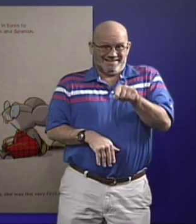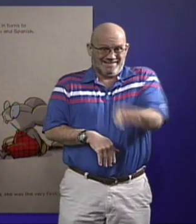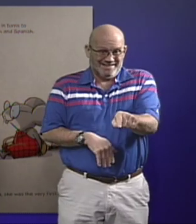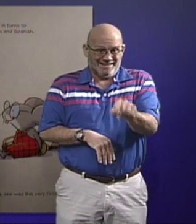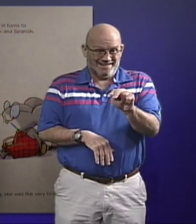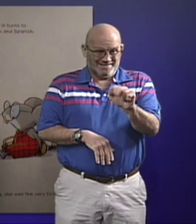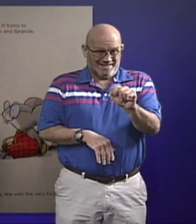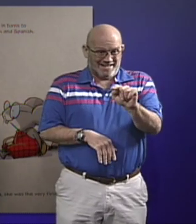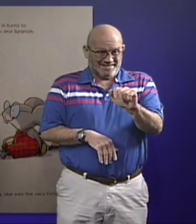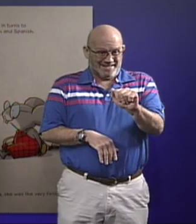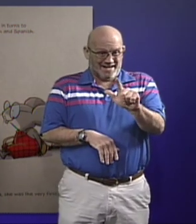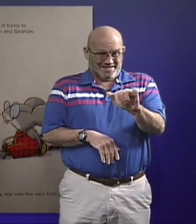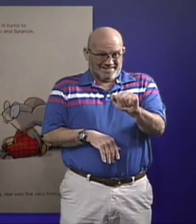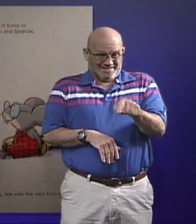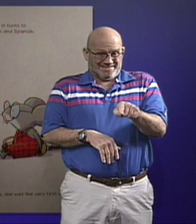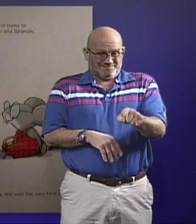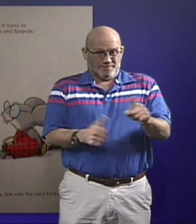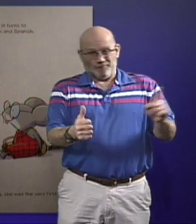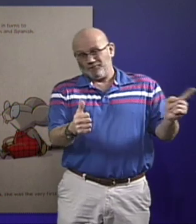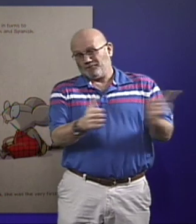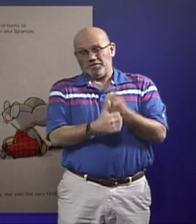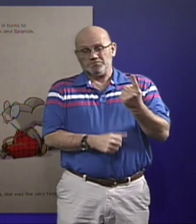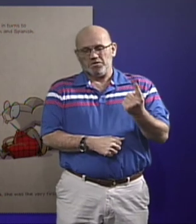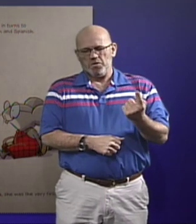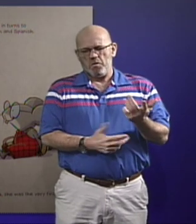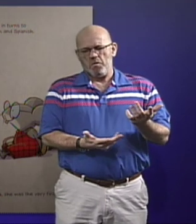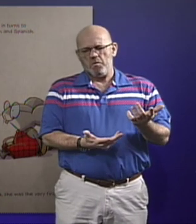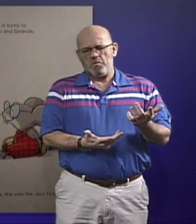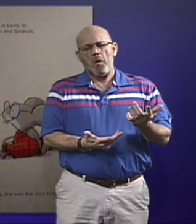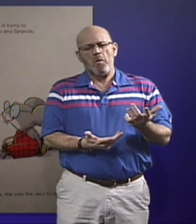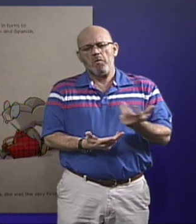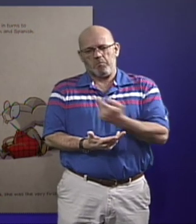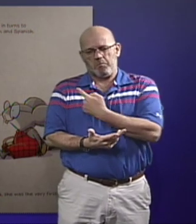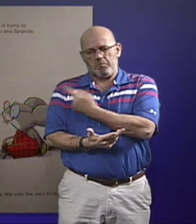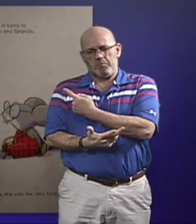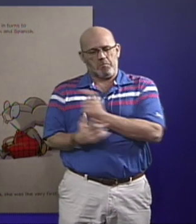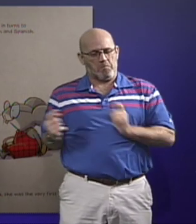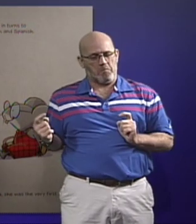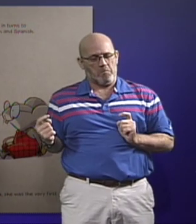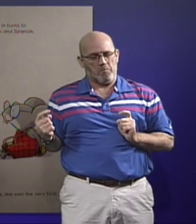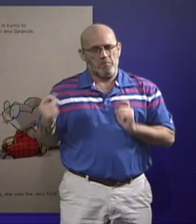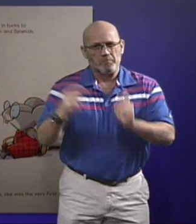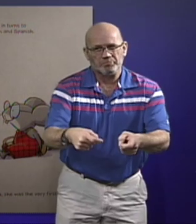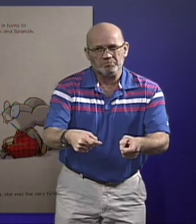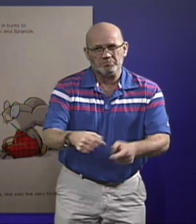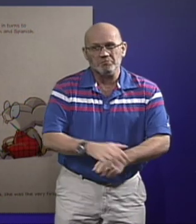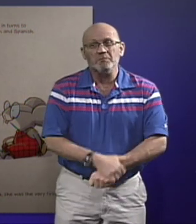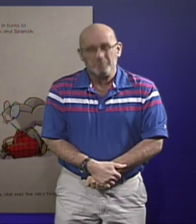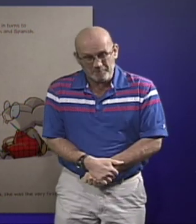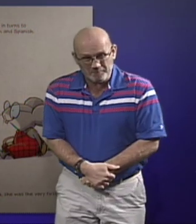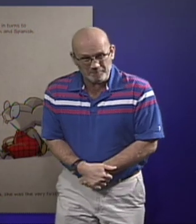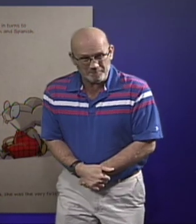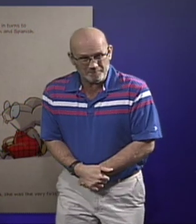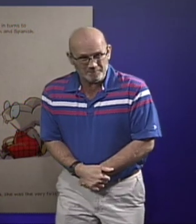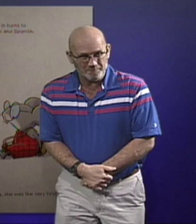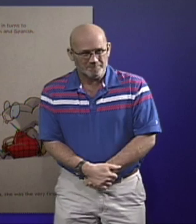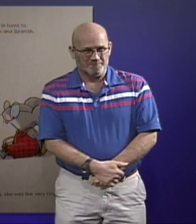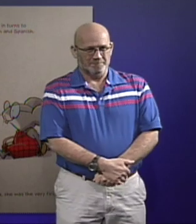And that is what happens. As for Natalia, she was the very